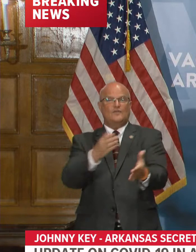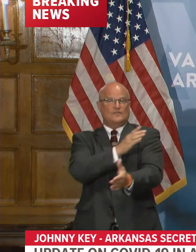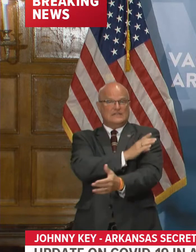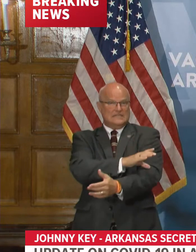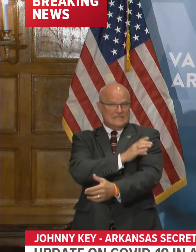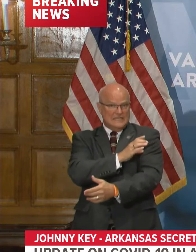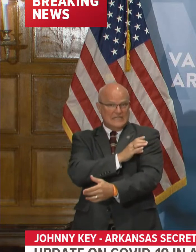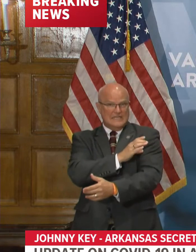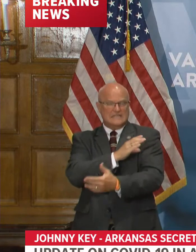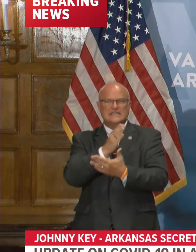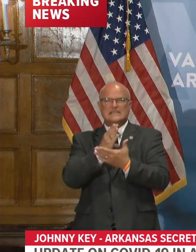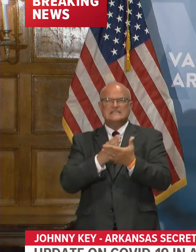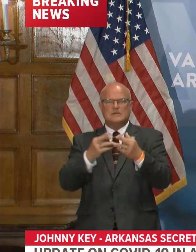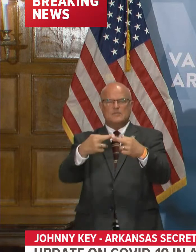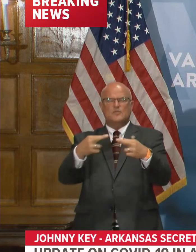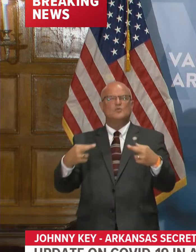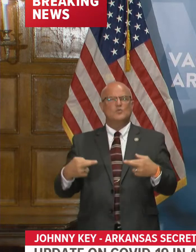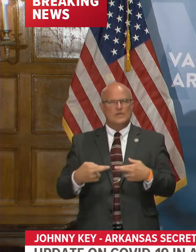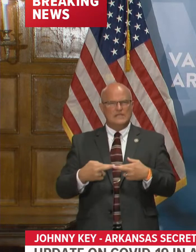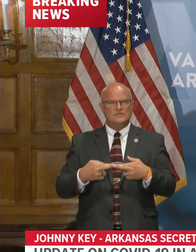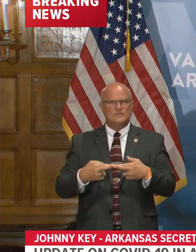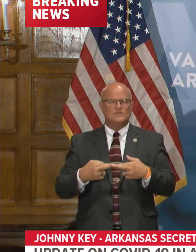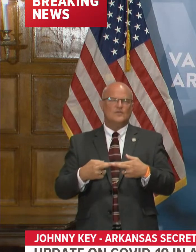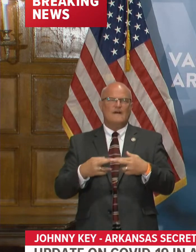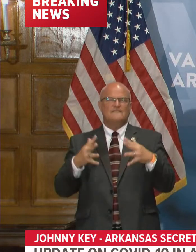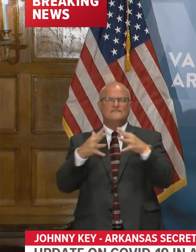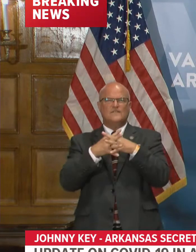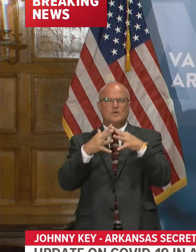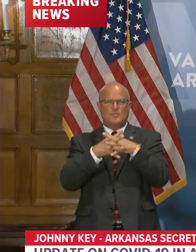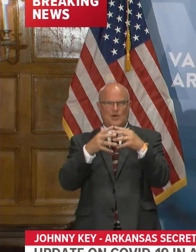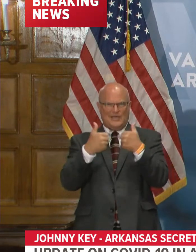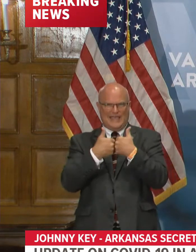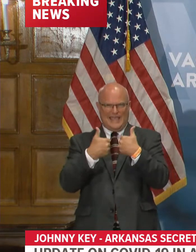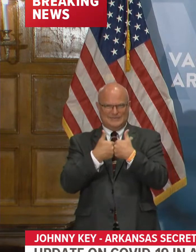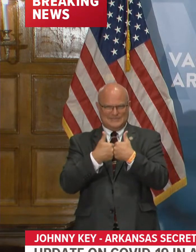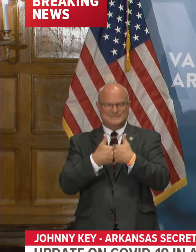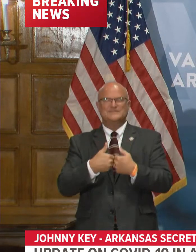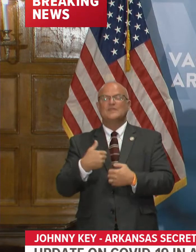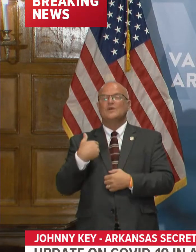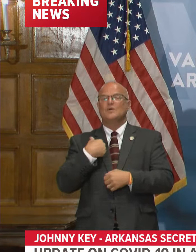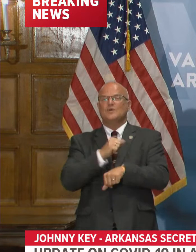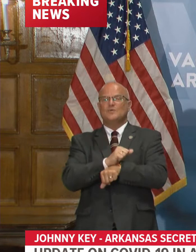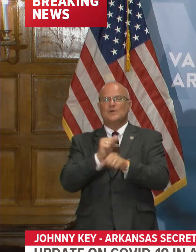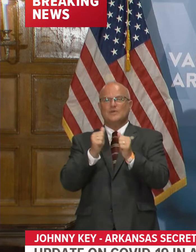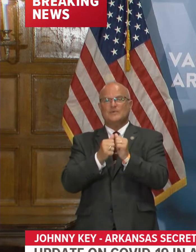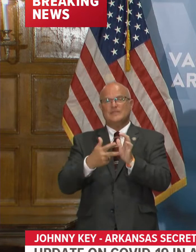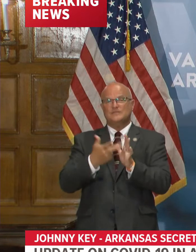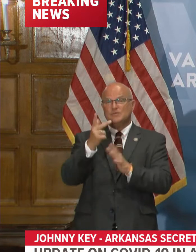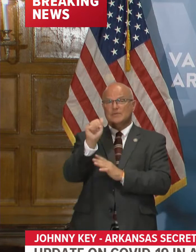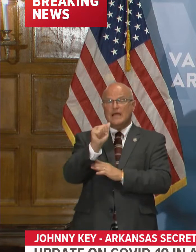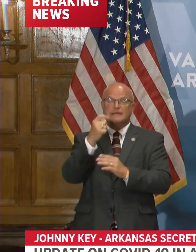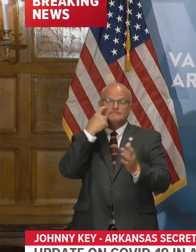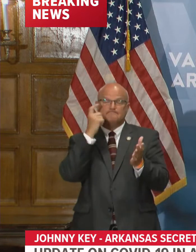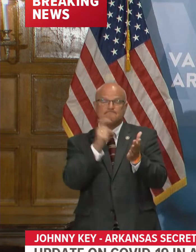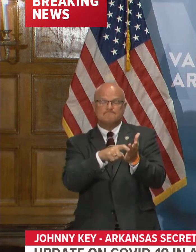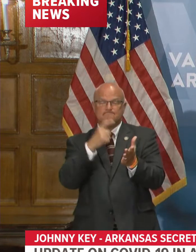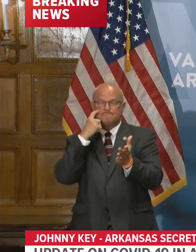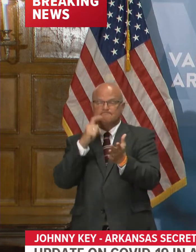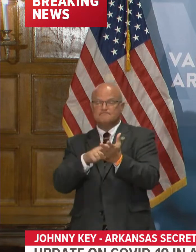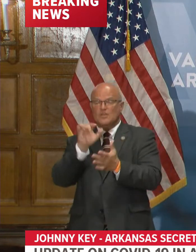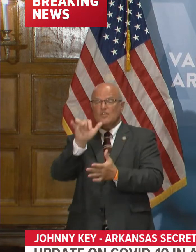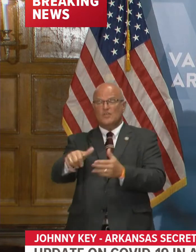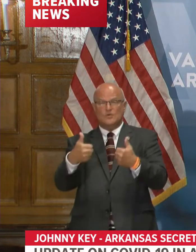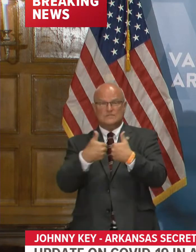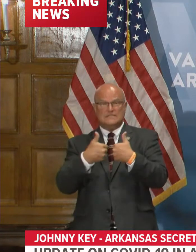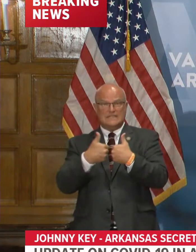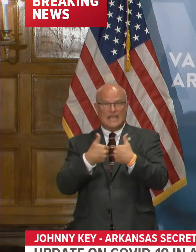offer clinics at some of the regional rivalry football games. We are working with the AAA to identify where those